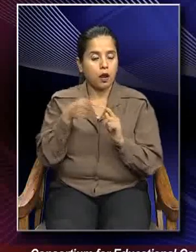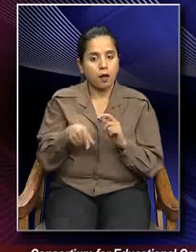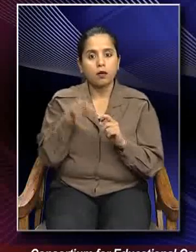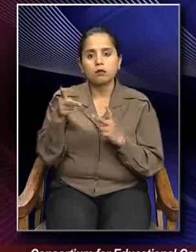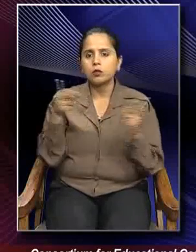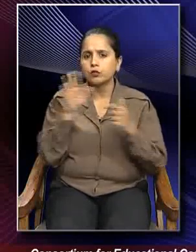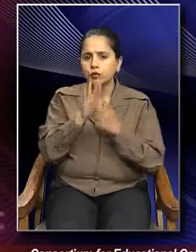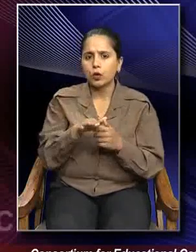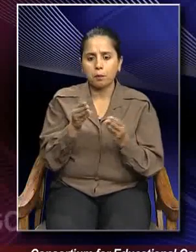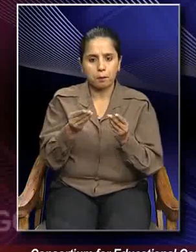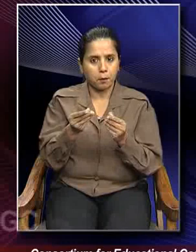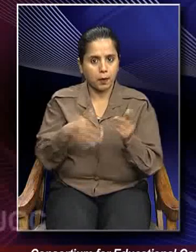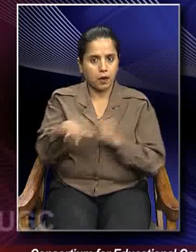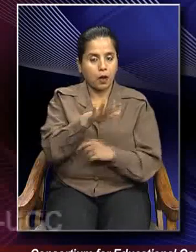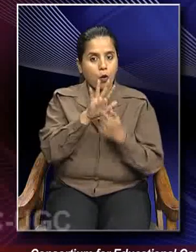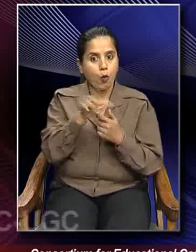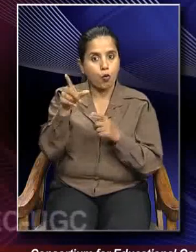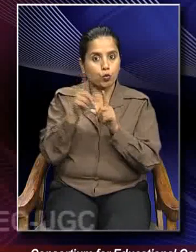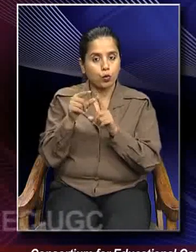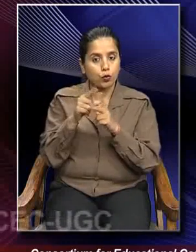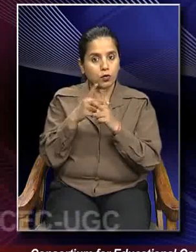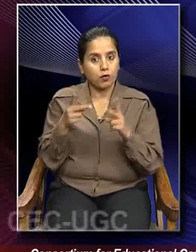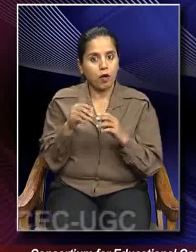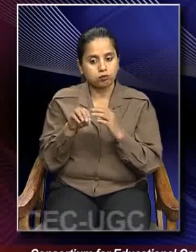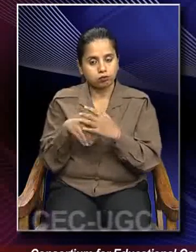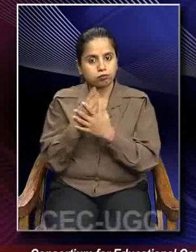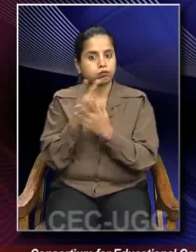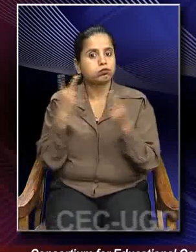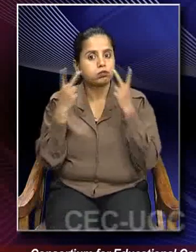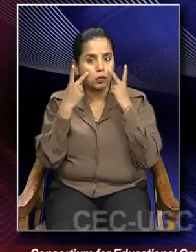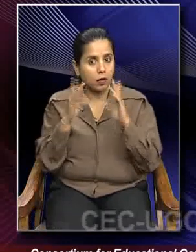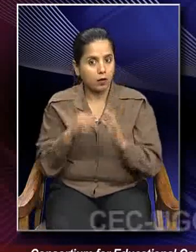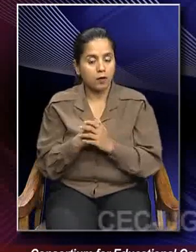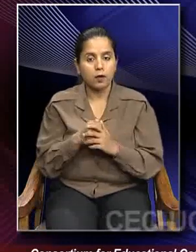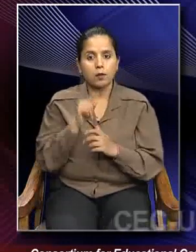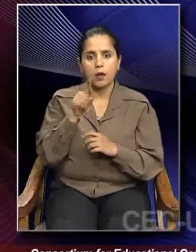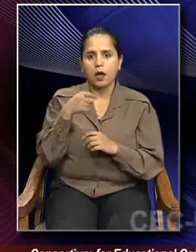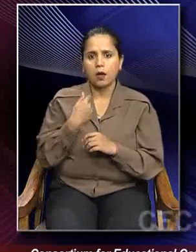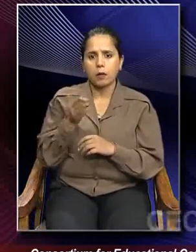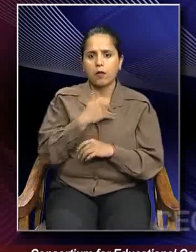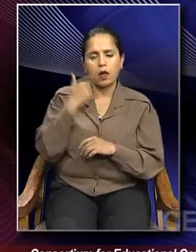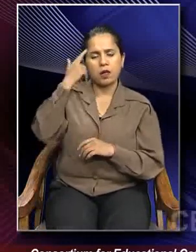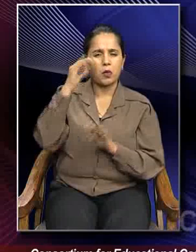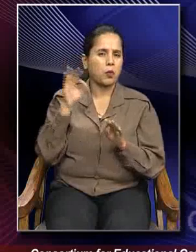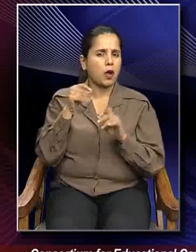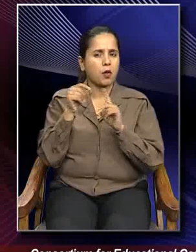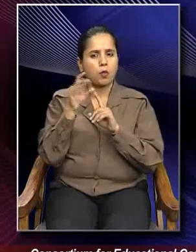the soul of the performer an unperceived potency,